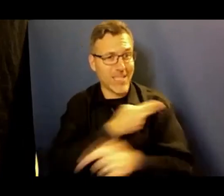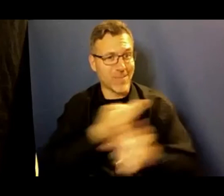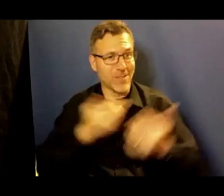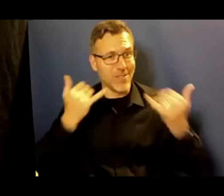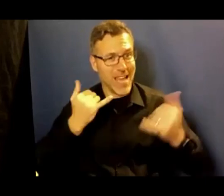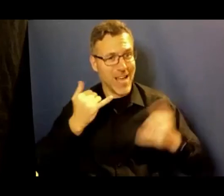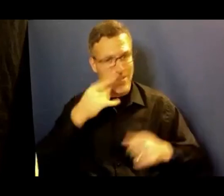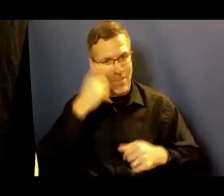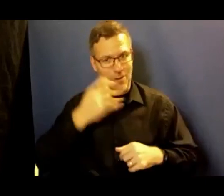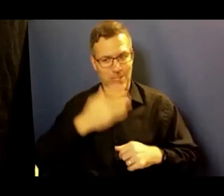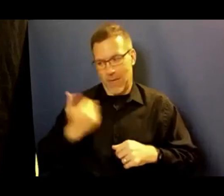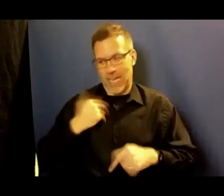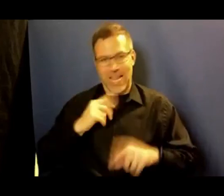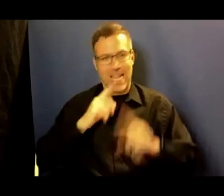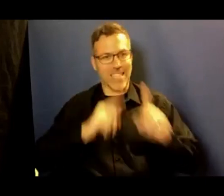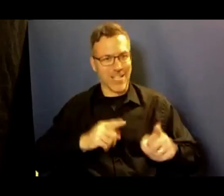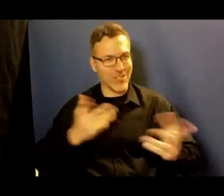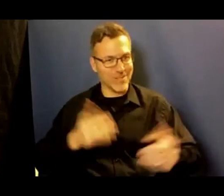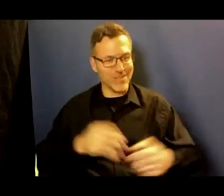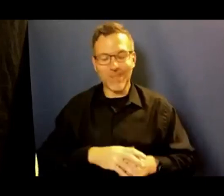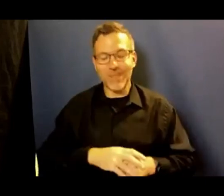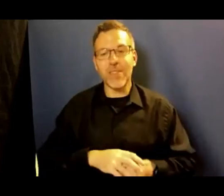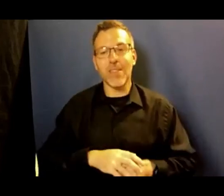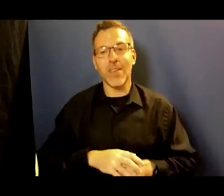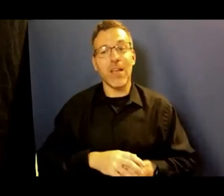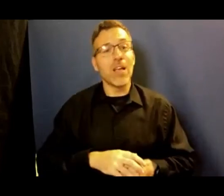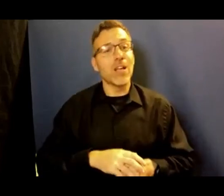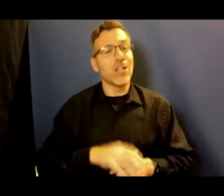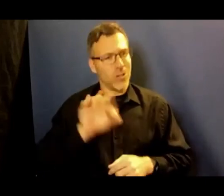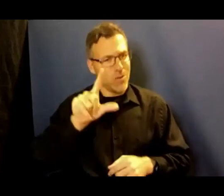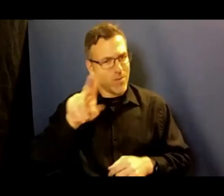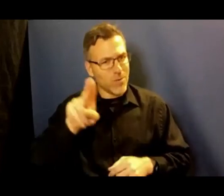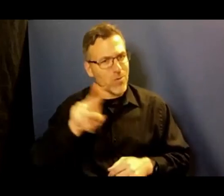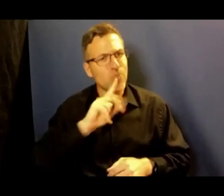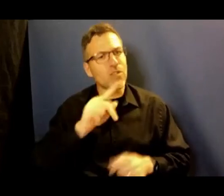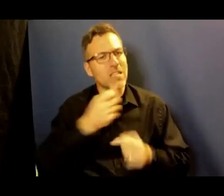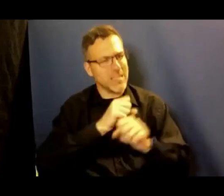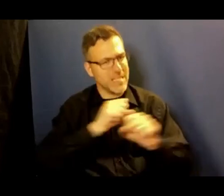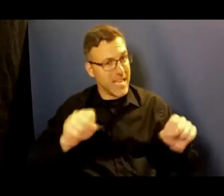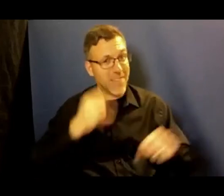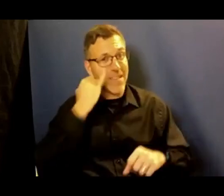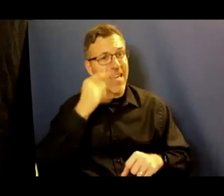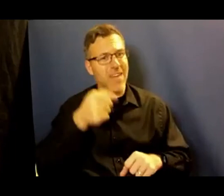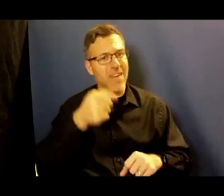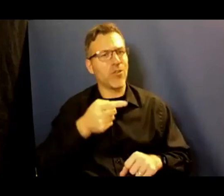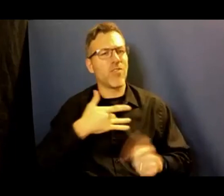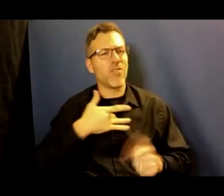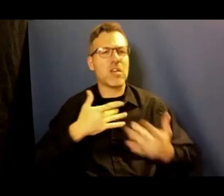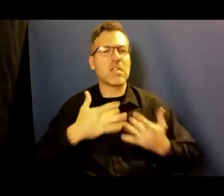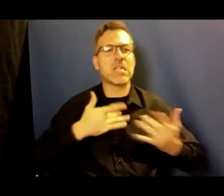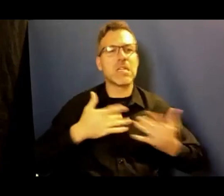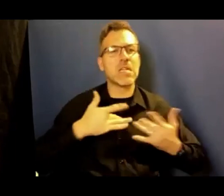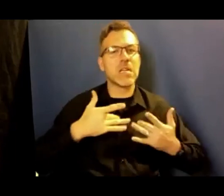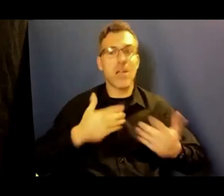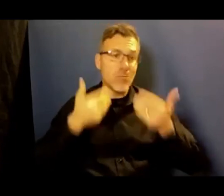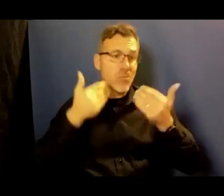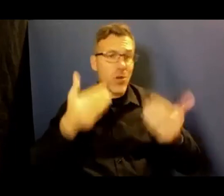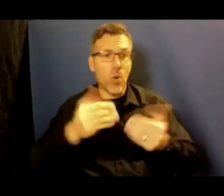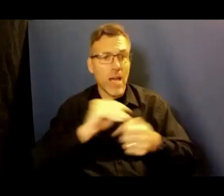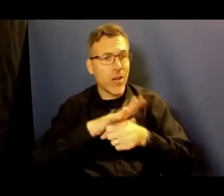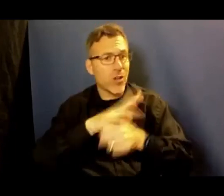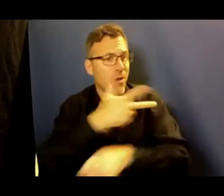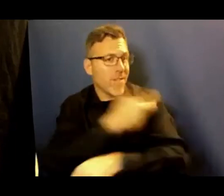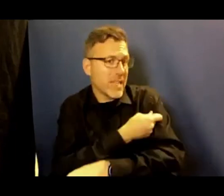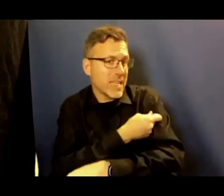Yeah, so it looks like they're very safe. If you have any question about it, you can go get a COVID vaccine and then a couple of weeks later a